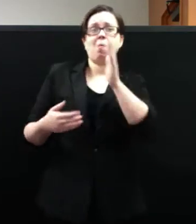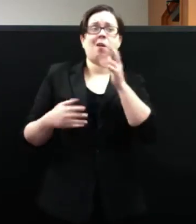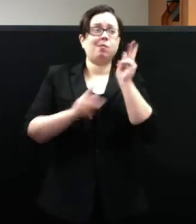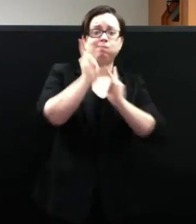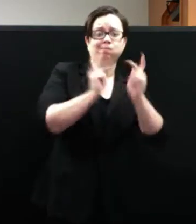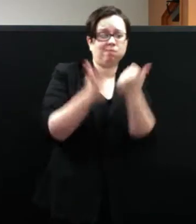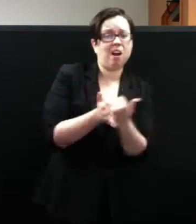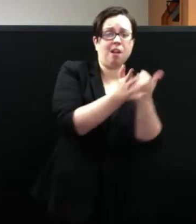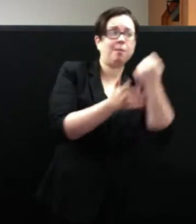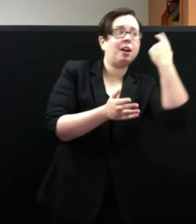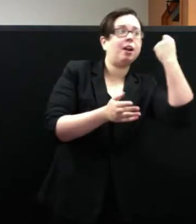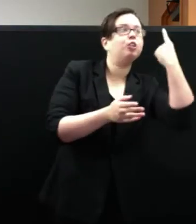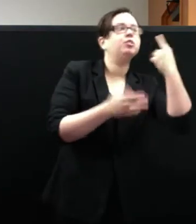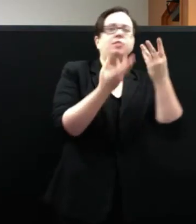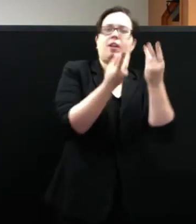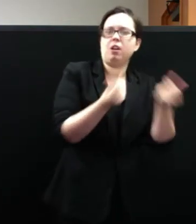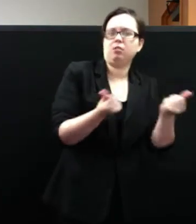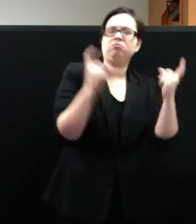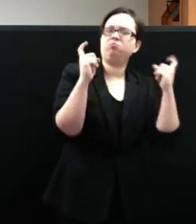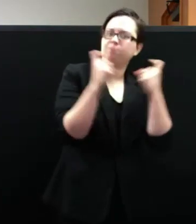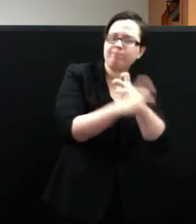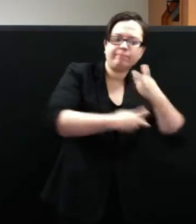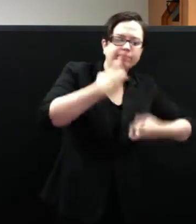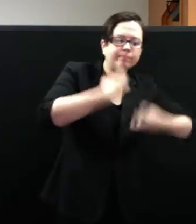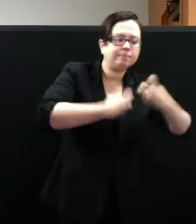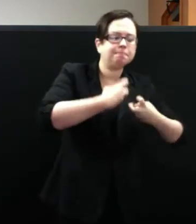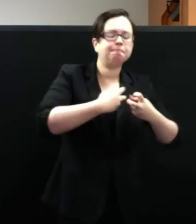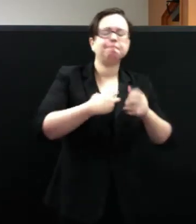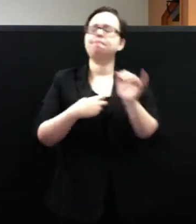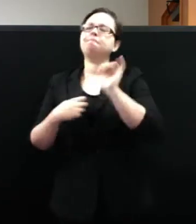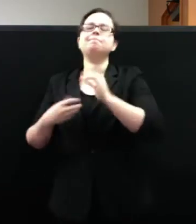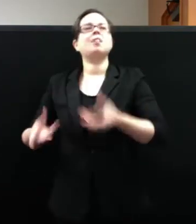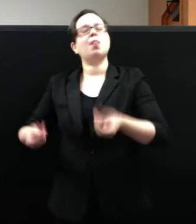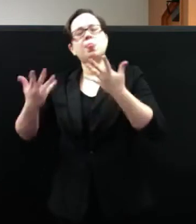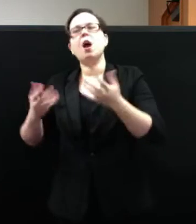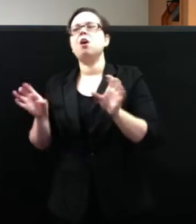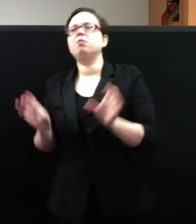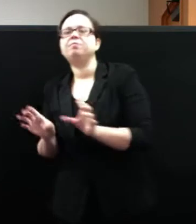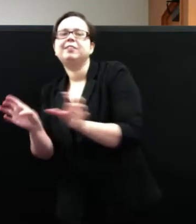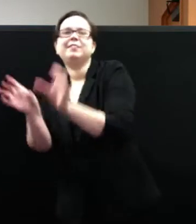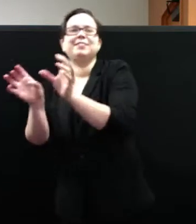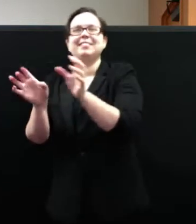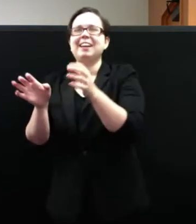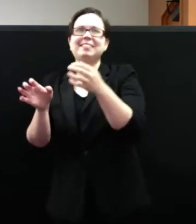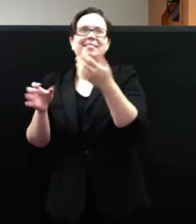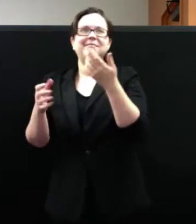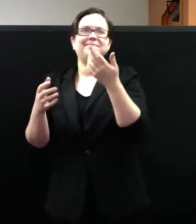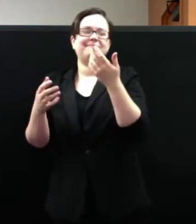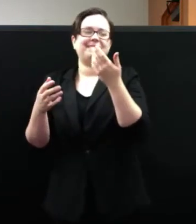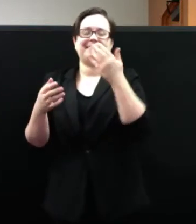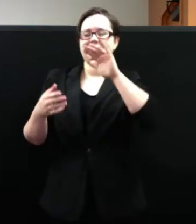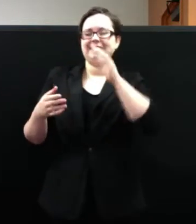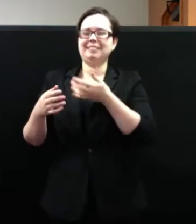problems. And like many of these design exercises, it kind of seems trivial at first, but under deep inspection, it turns out that it